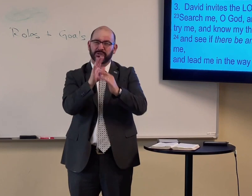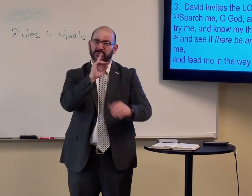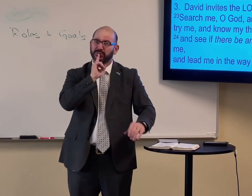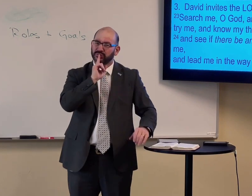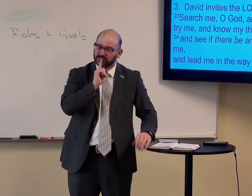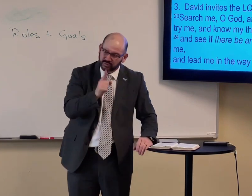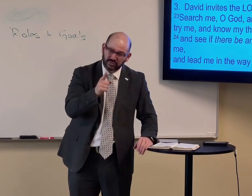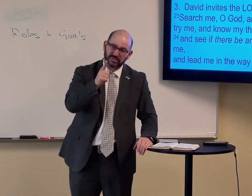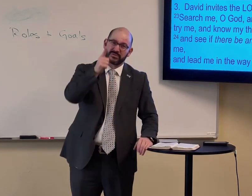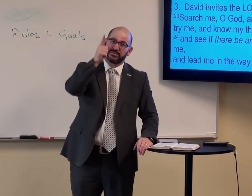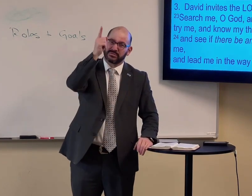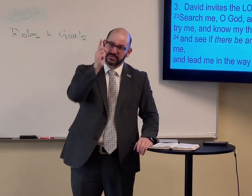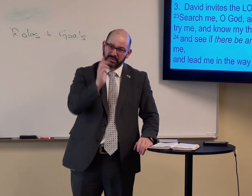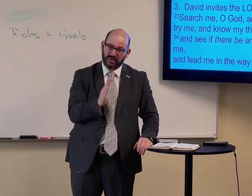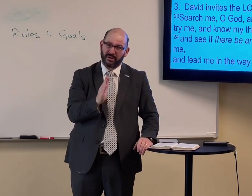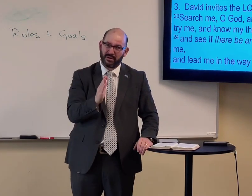Believe. Jesus is truly God.